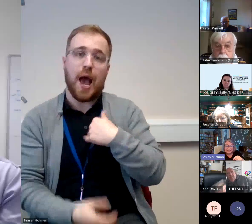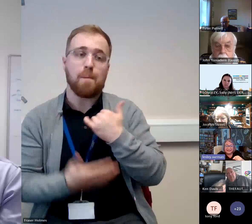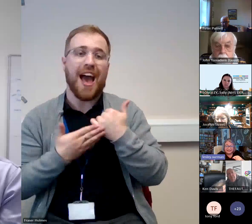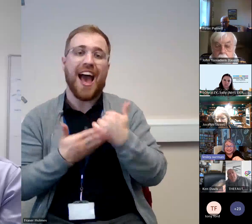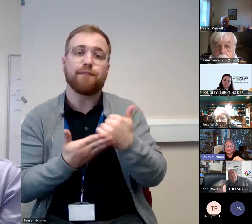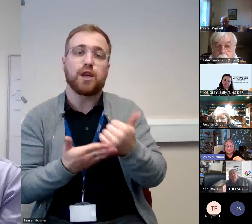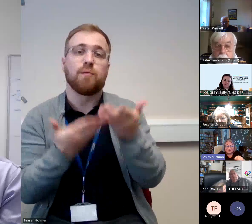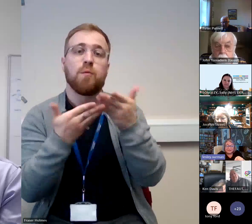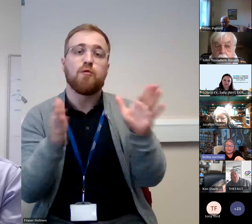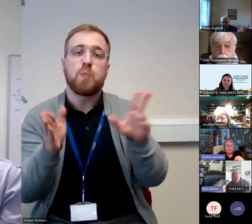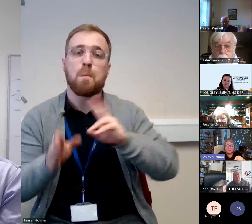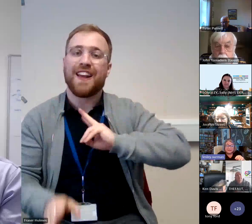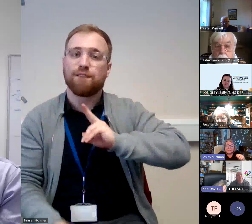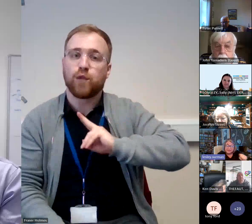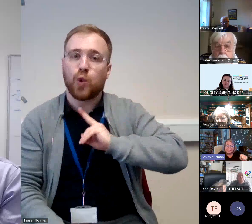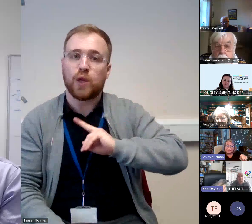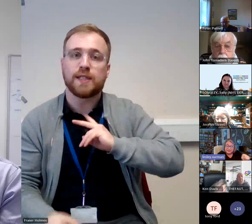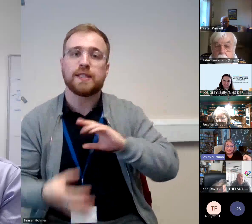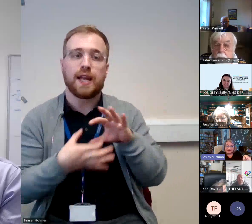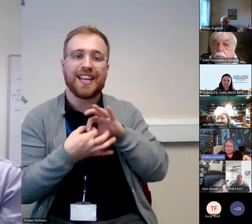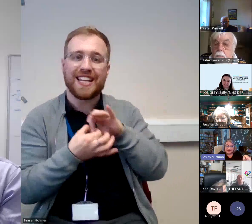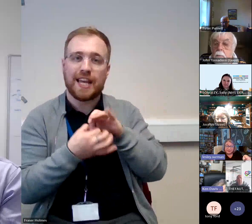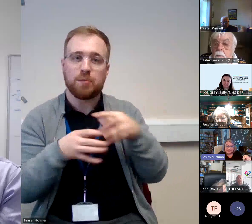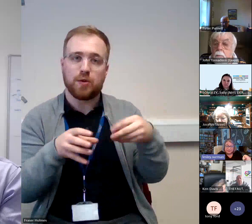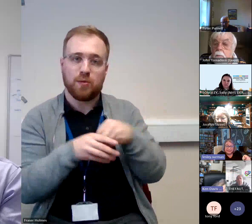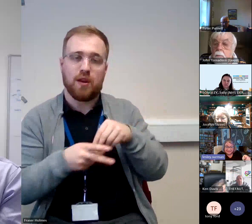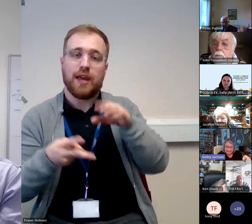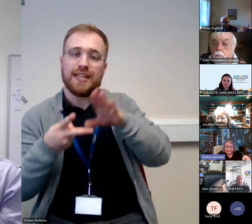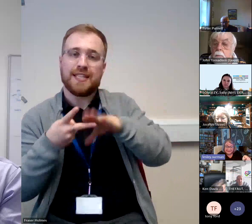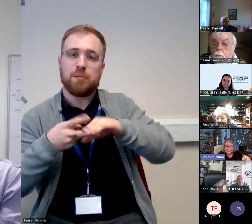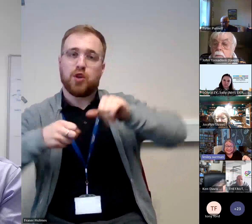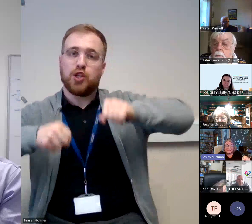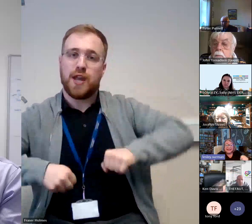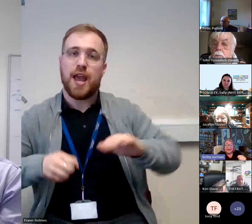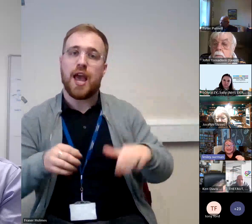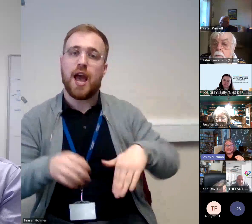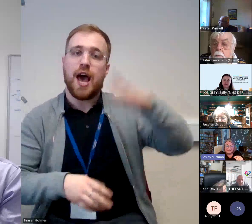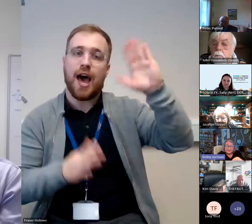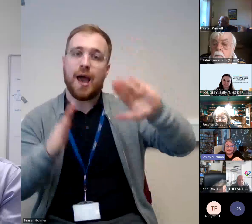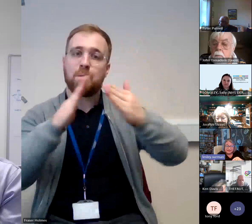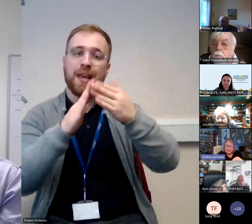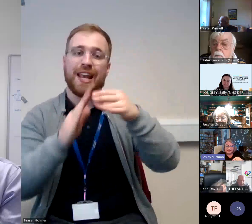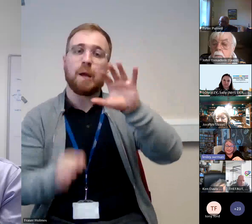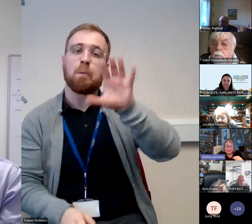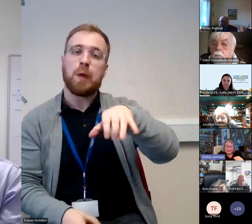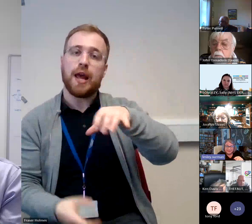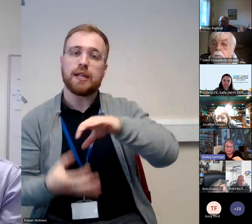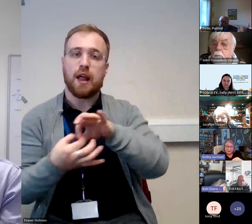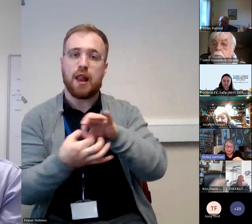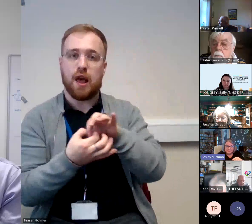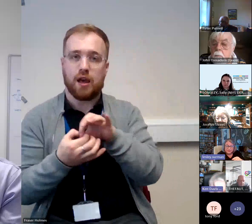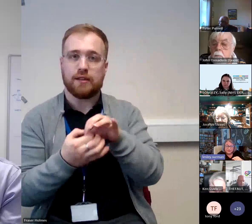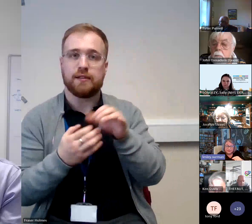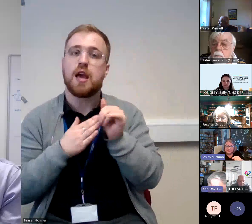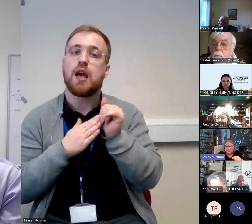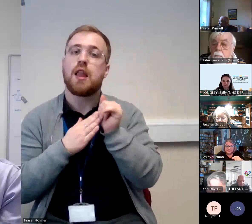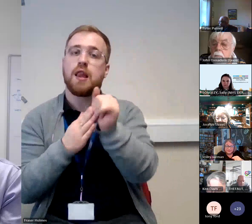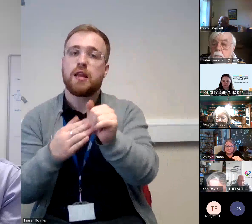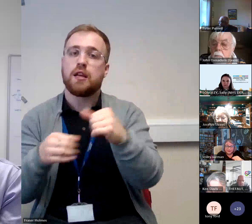and engagement involvement. I'm deputy chair of High Peak Place Alliance, and I'm lead governor at Tameside and